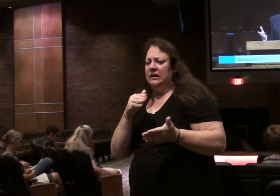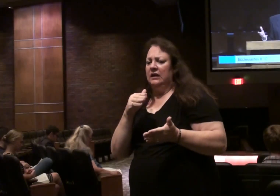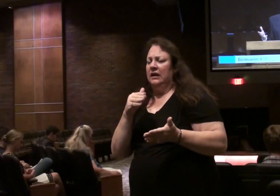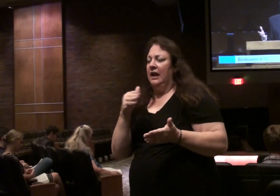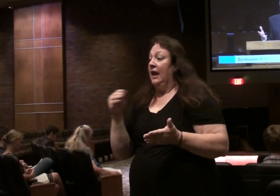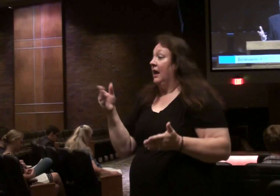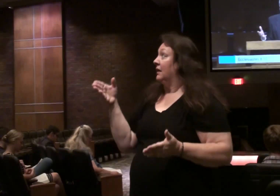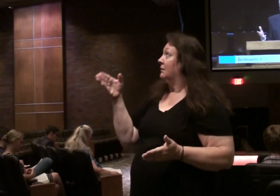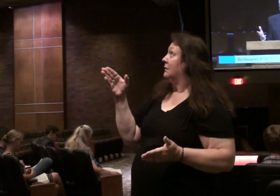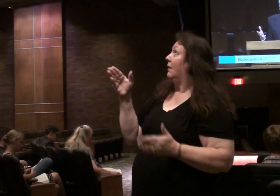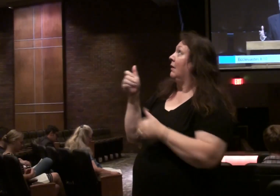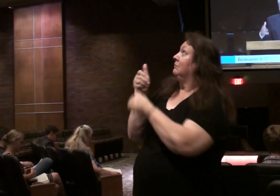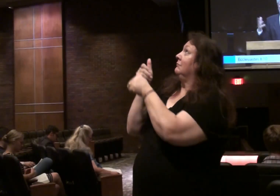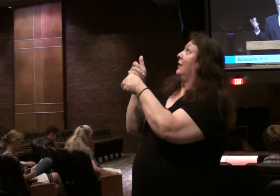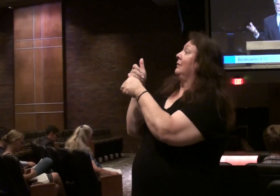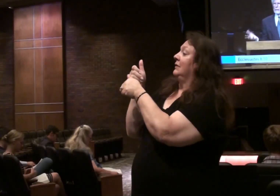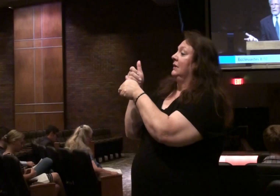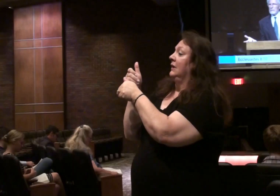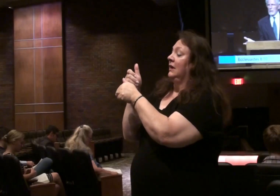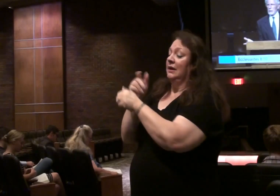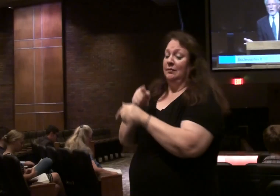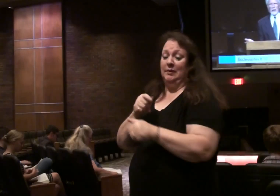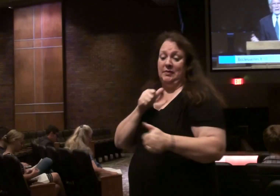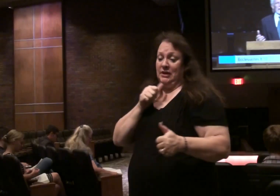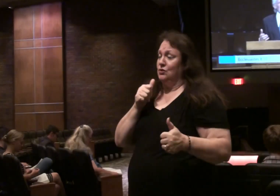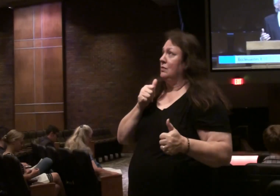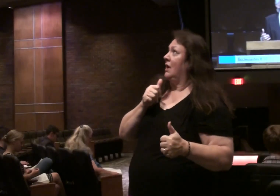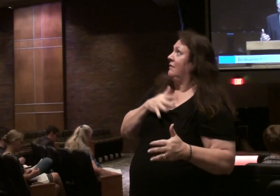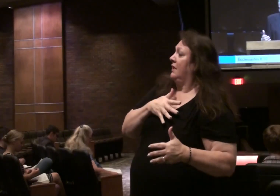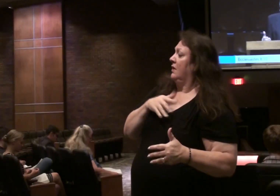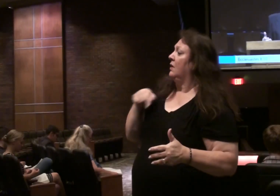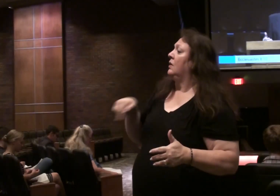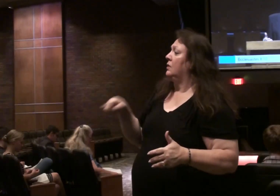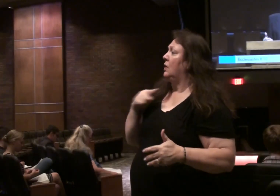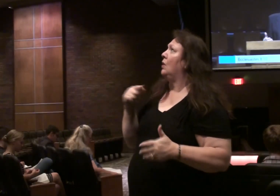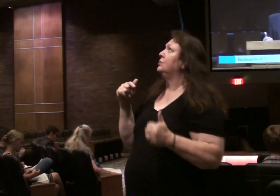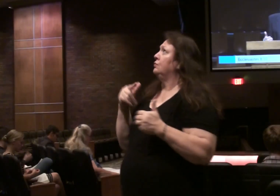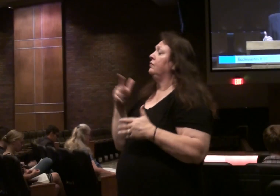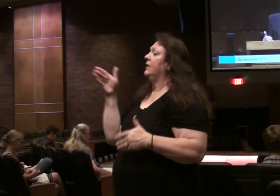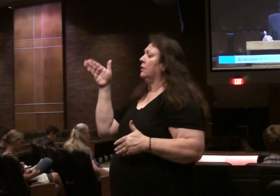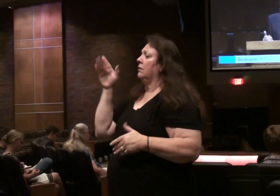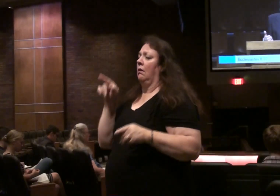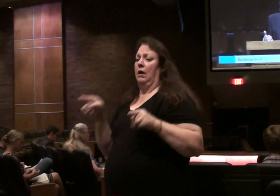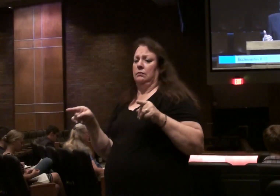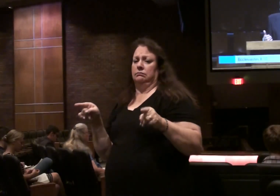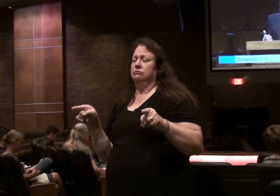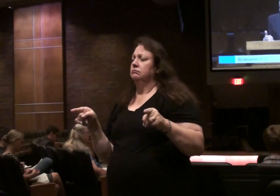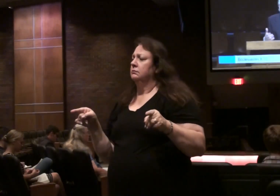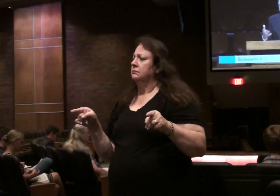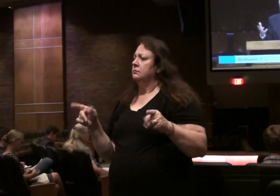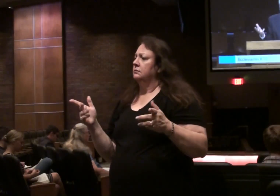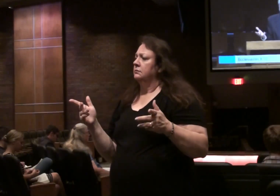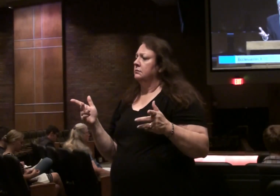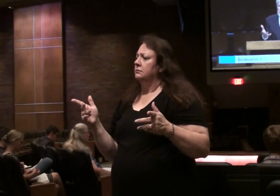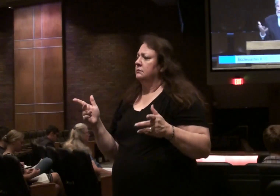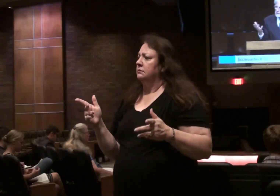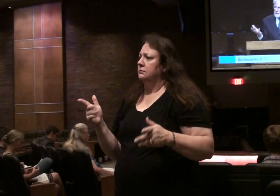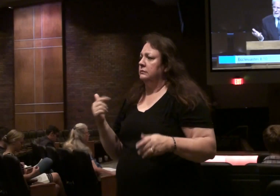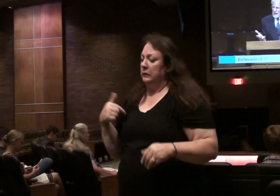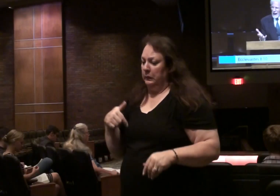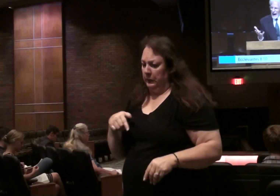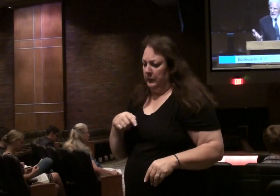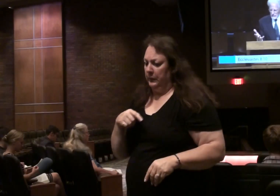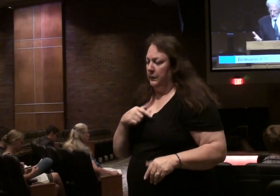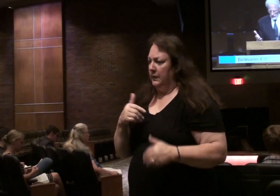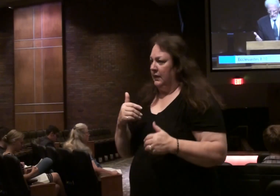godly. Those who do not fear God and those who do fear God. Because that's what